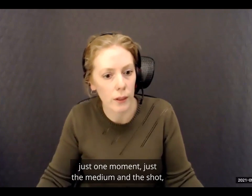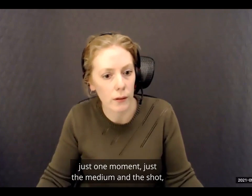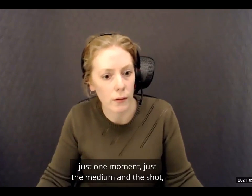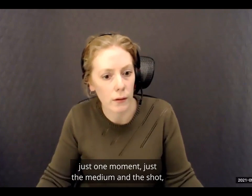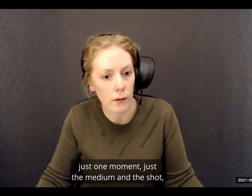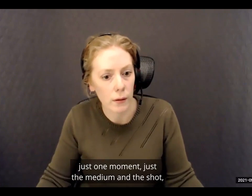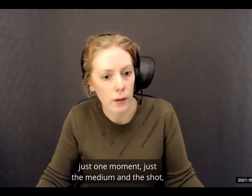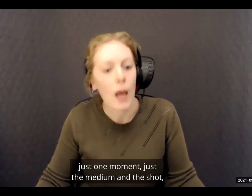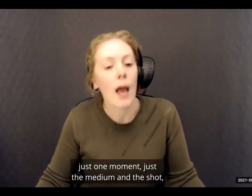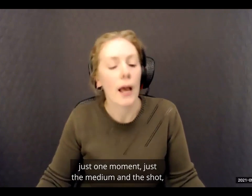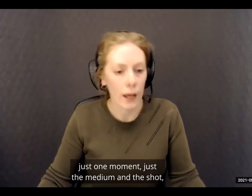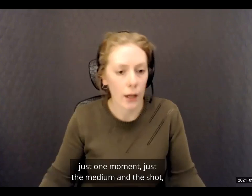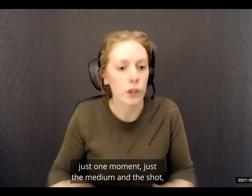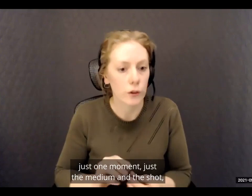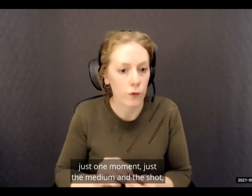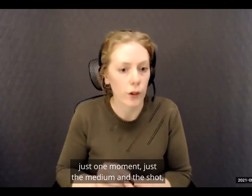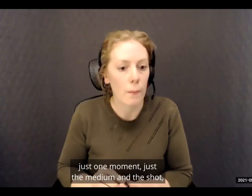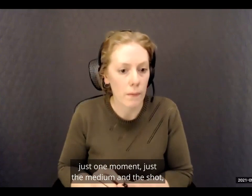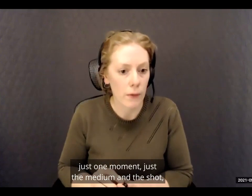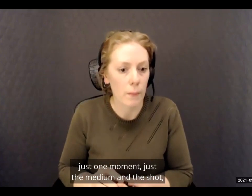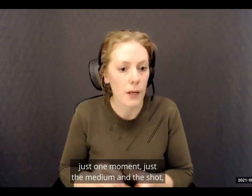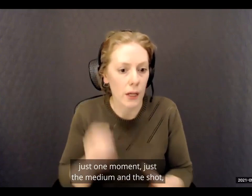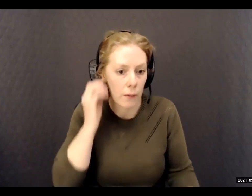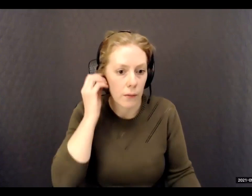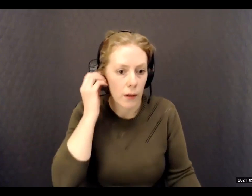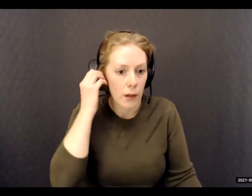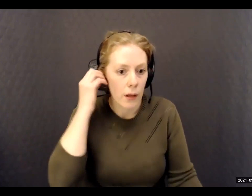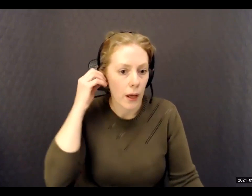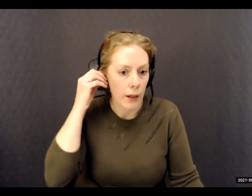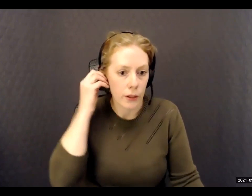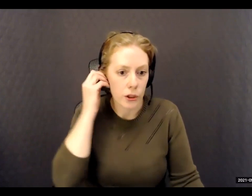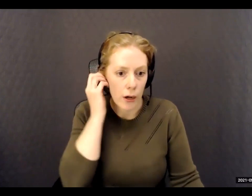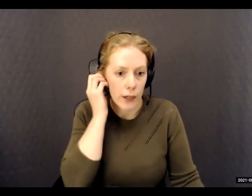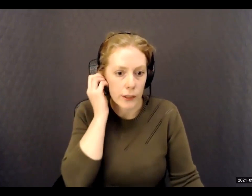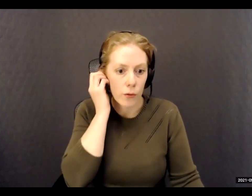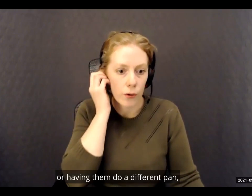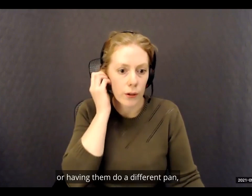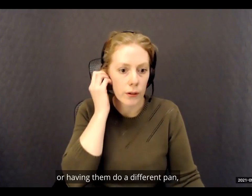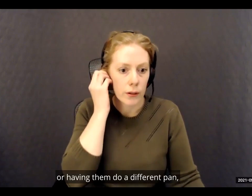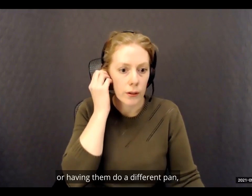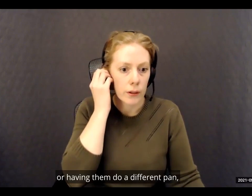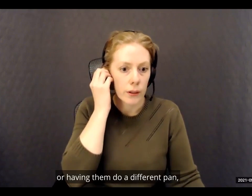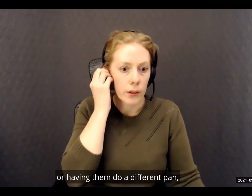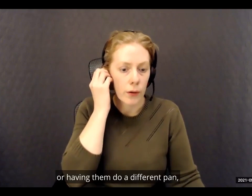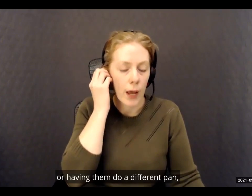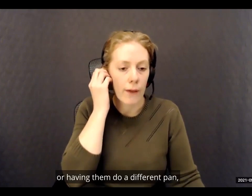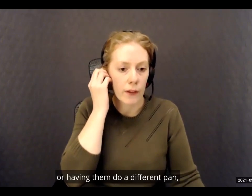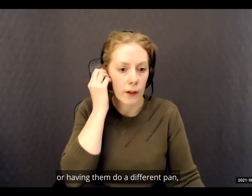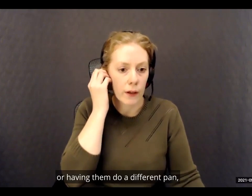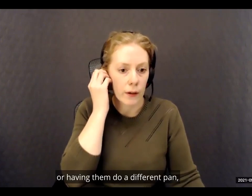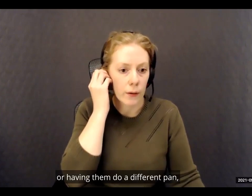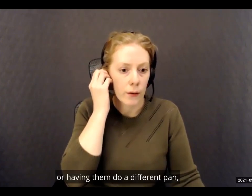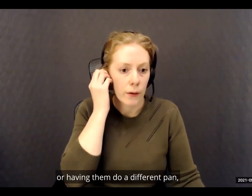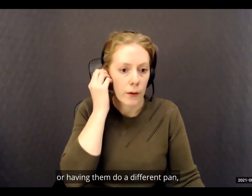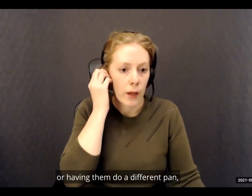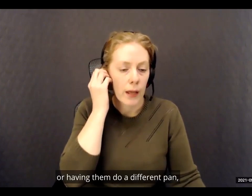just one moment, just for the medium and the shot, or, you know,